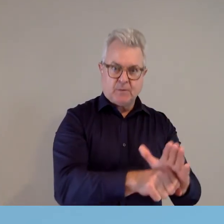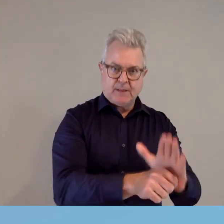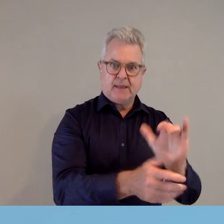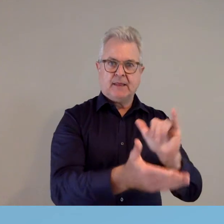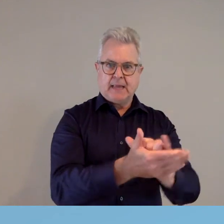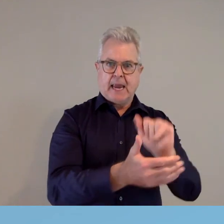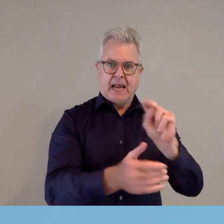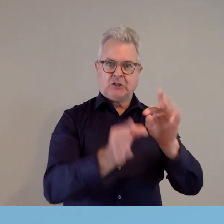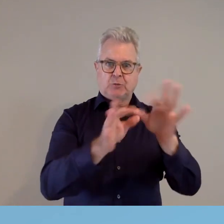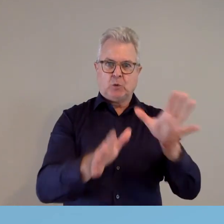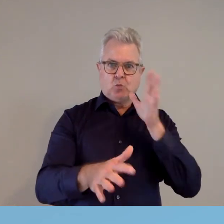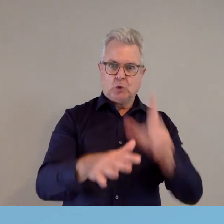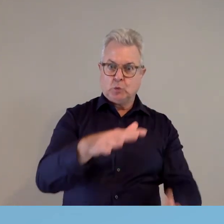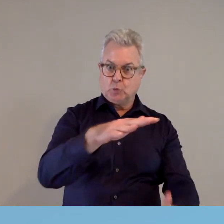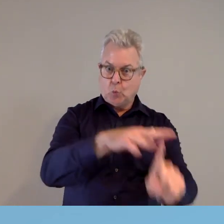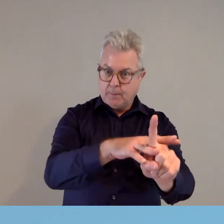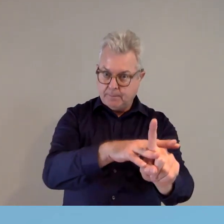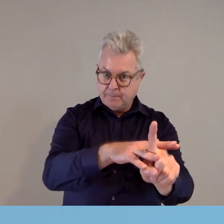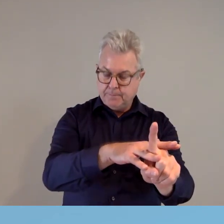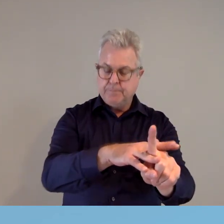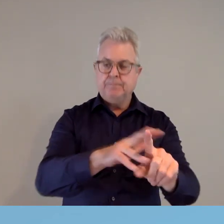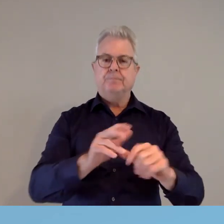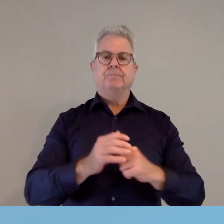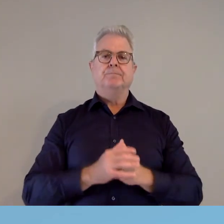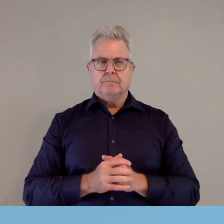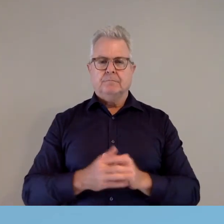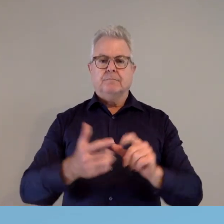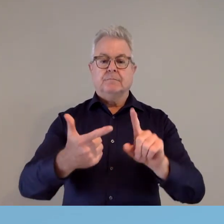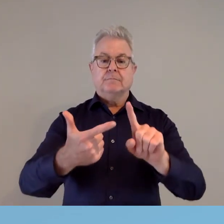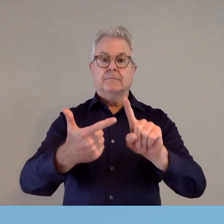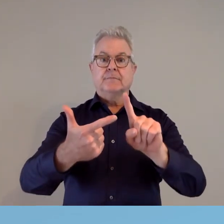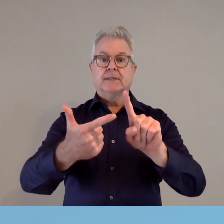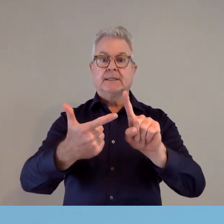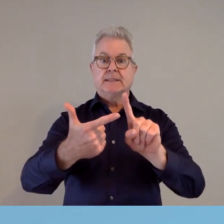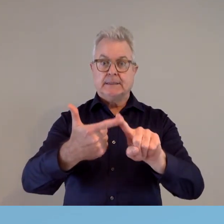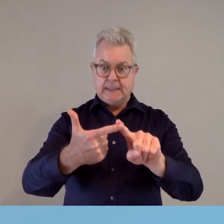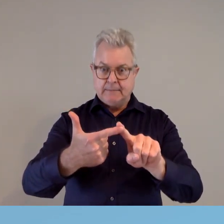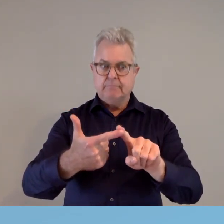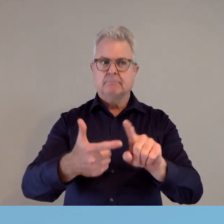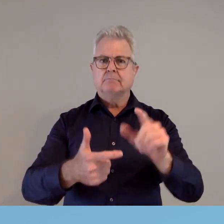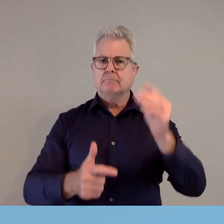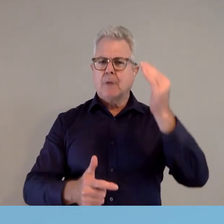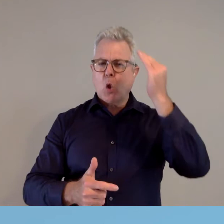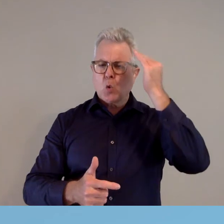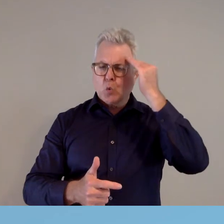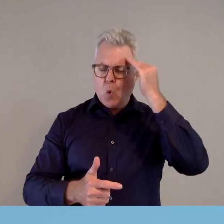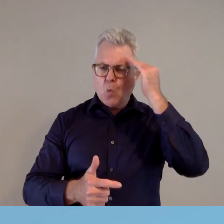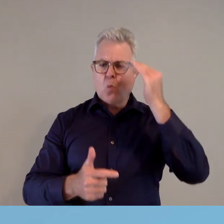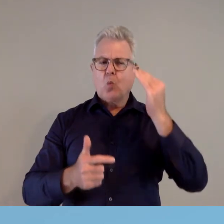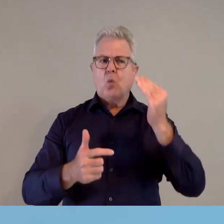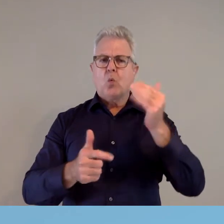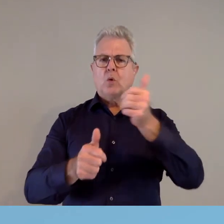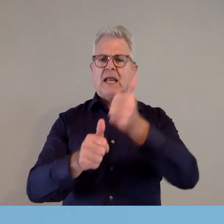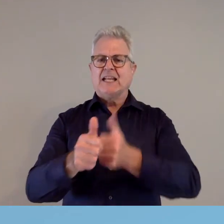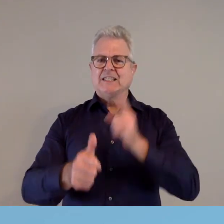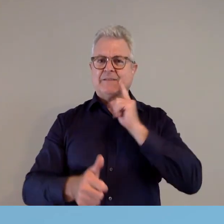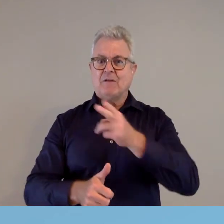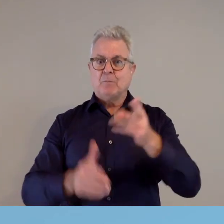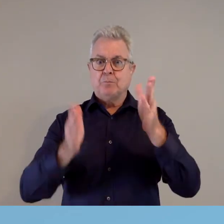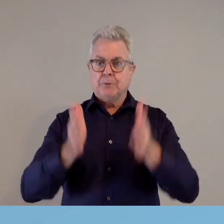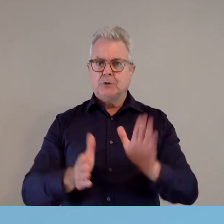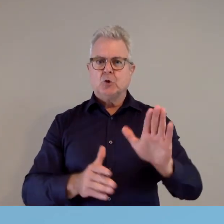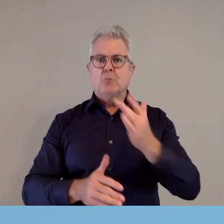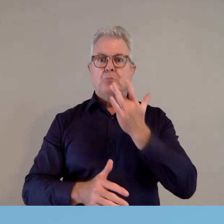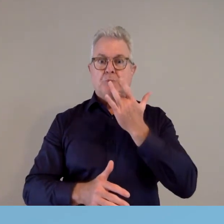and confirmed that the interpreter will be there at the appointment. Second, you should